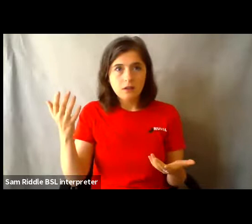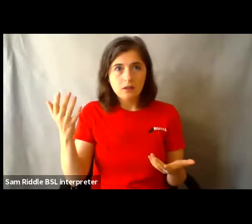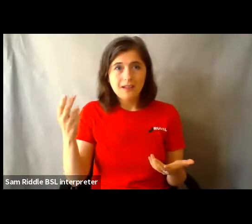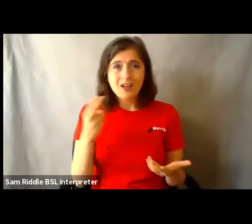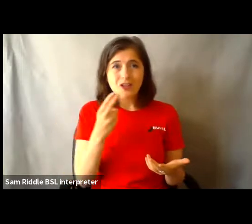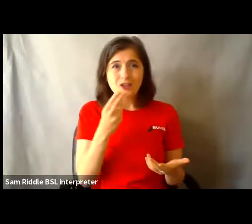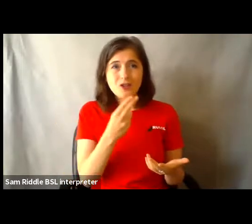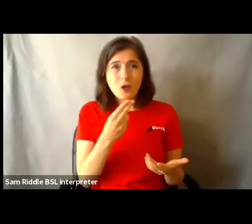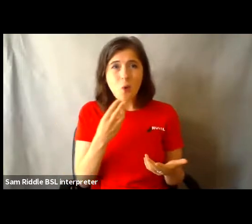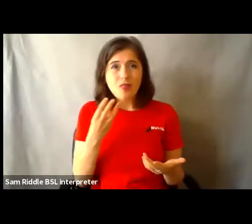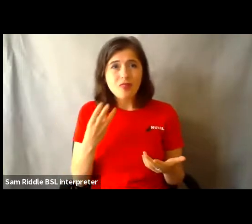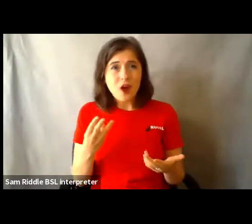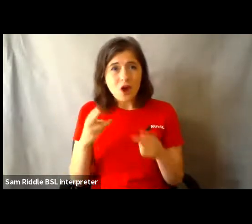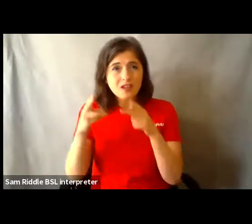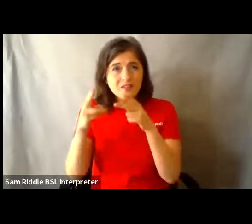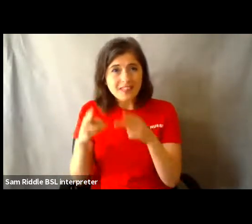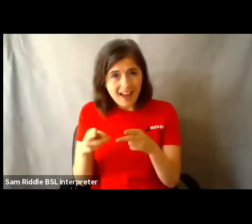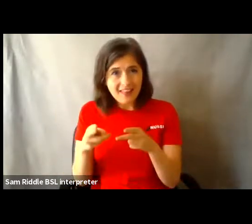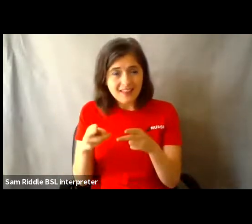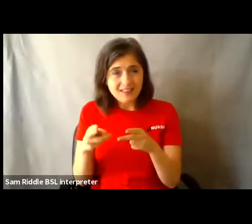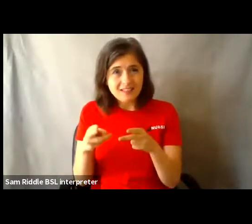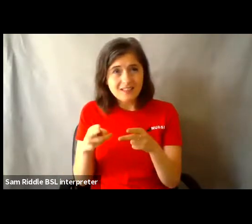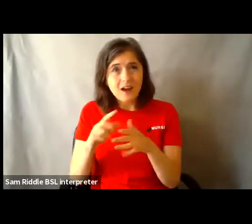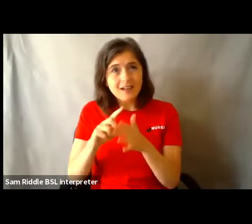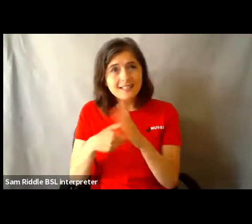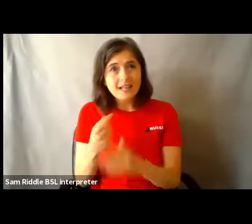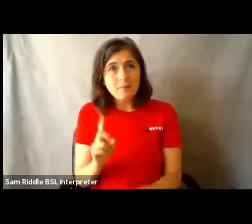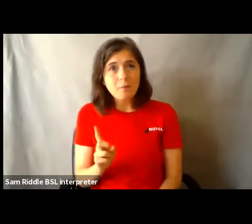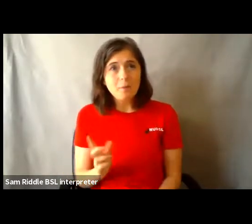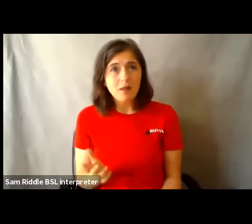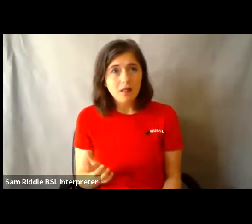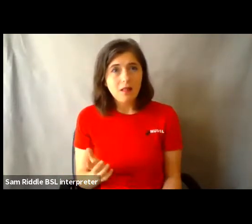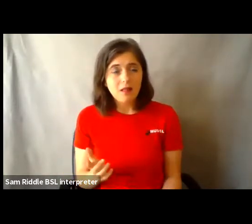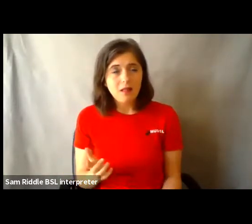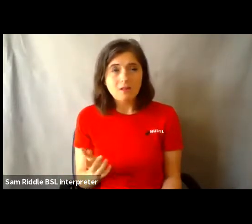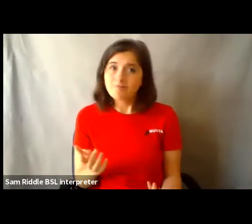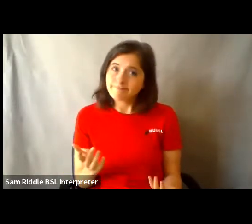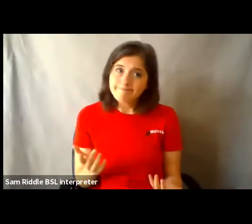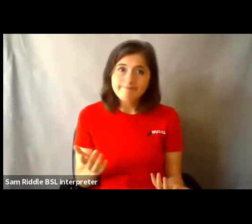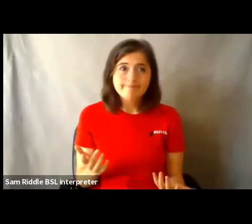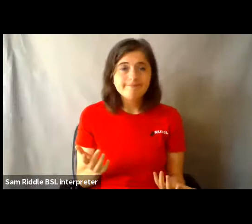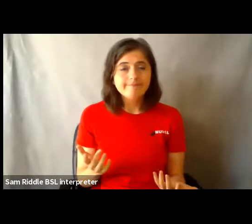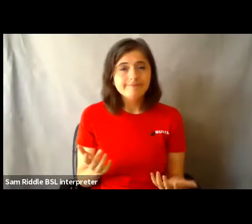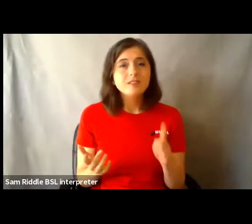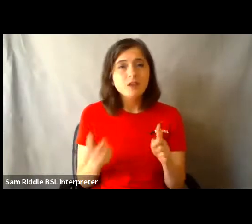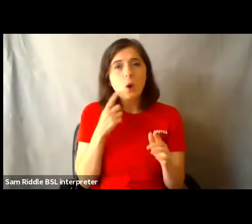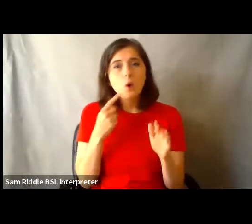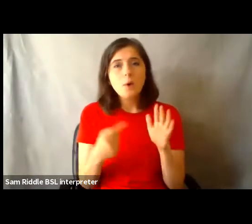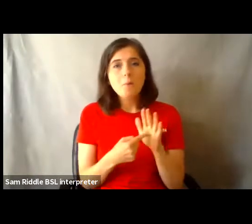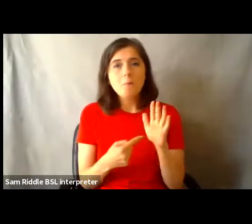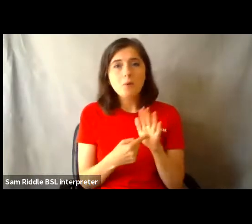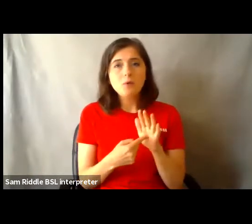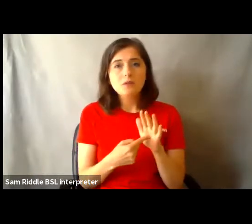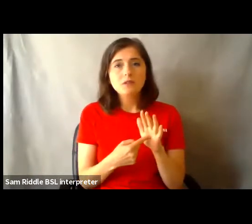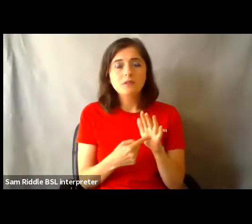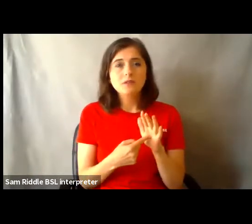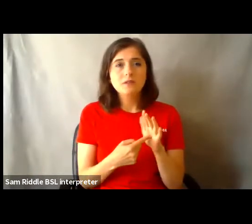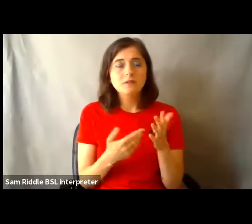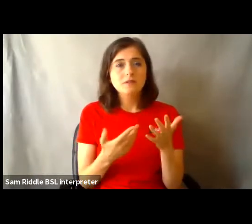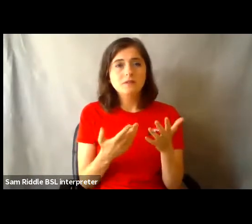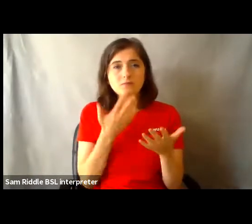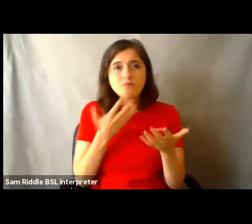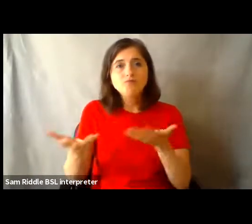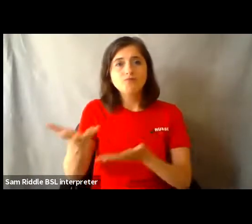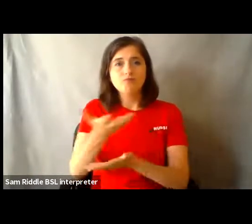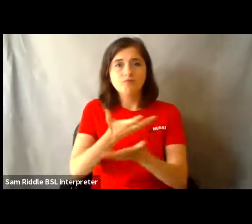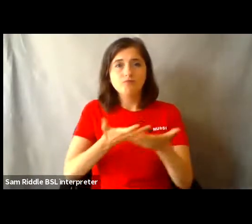2/3 of the fatalities appear to be disabled people. So I think it's important we have this discussion. It's important we